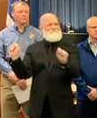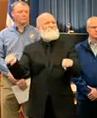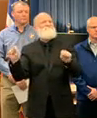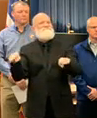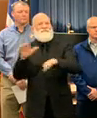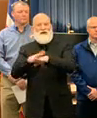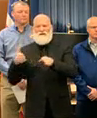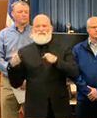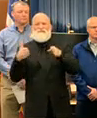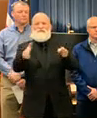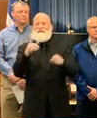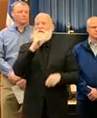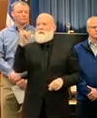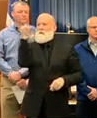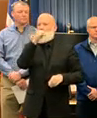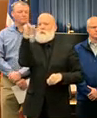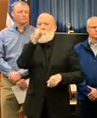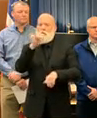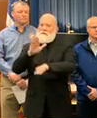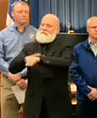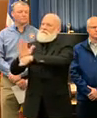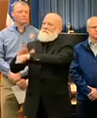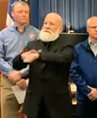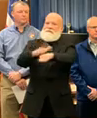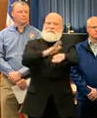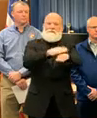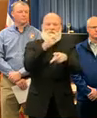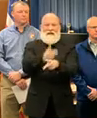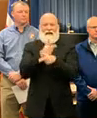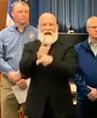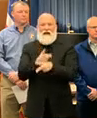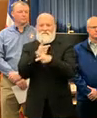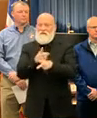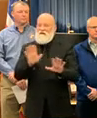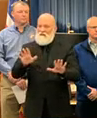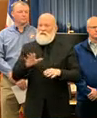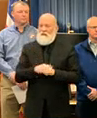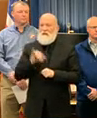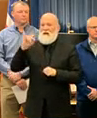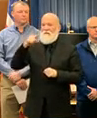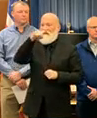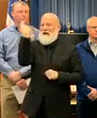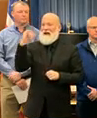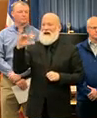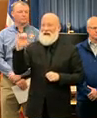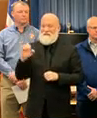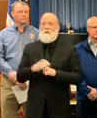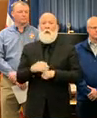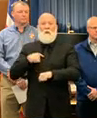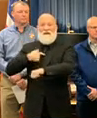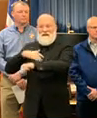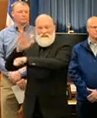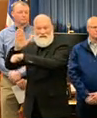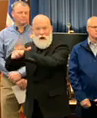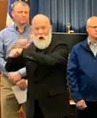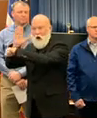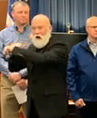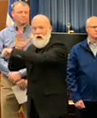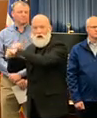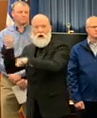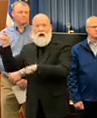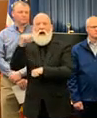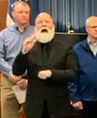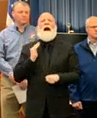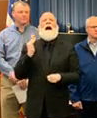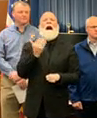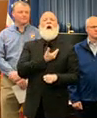of that. And just the last point that I want to make, we've already started pulling 100% of the commercial motor vehicles into our way